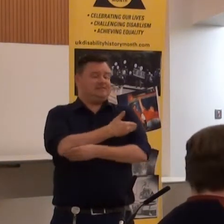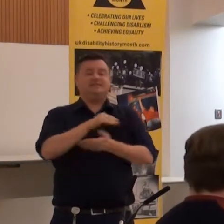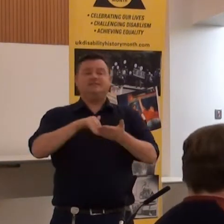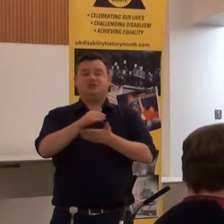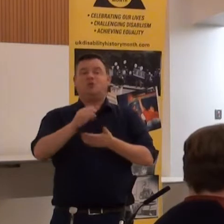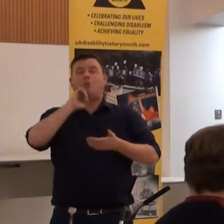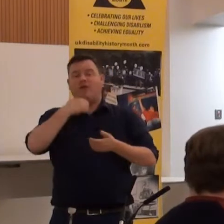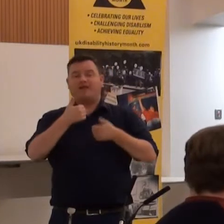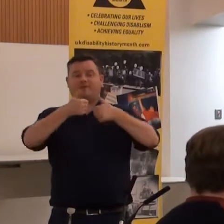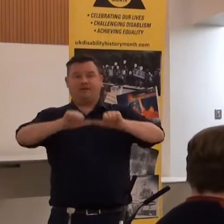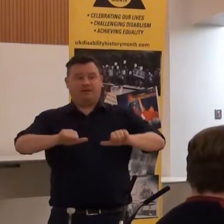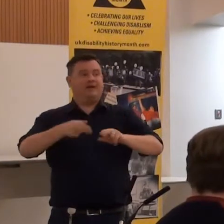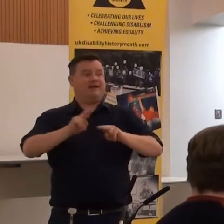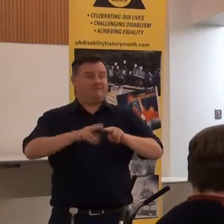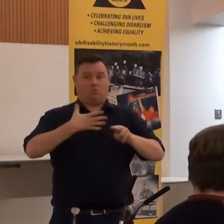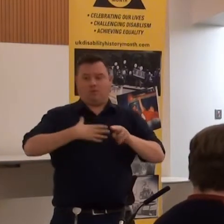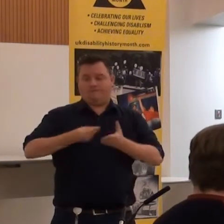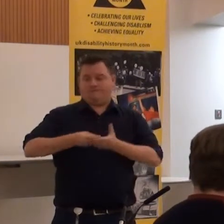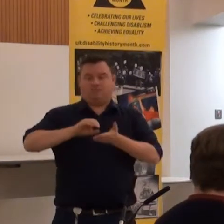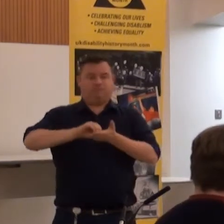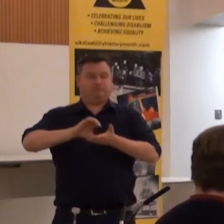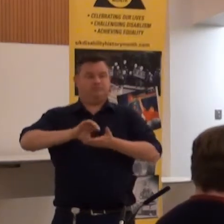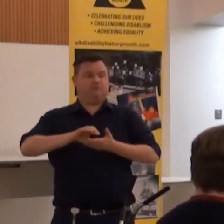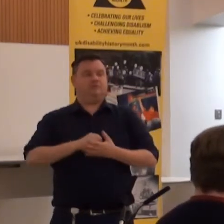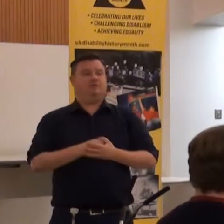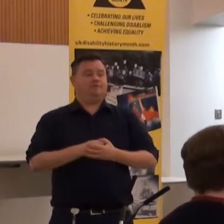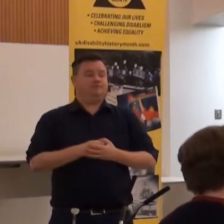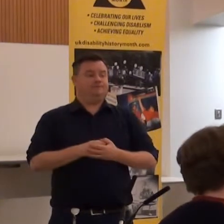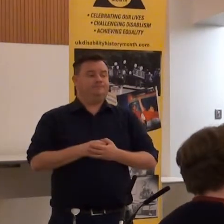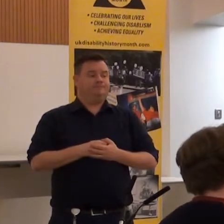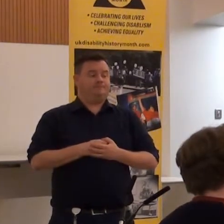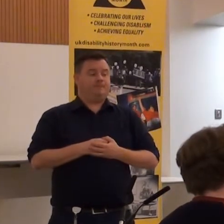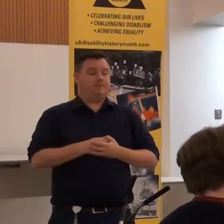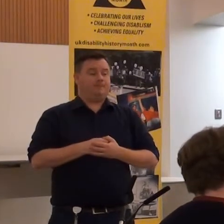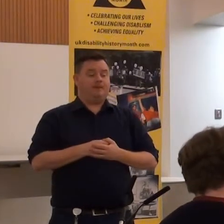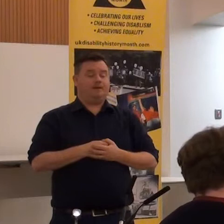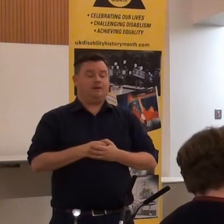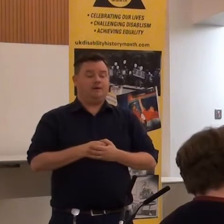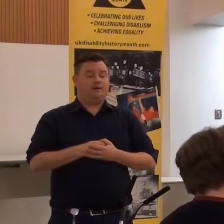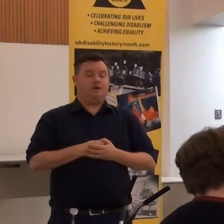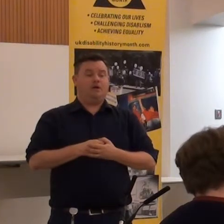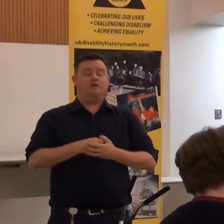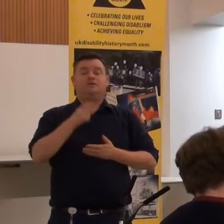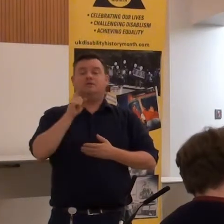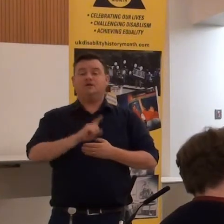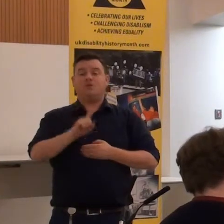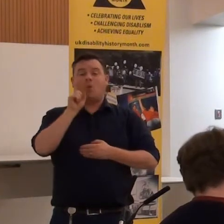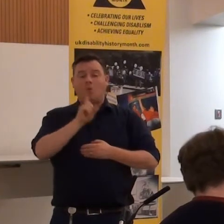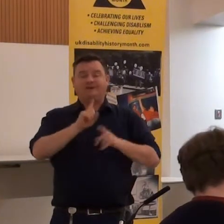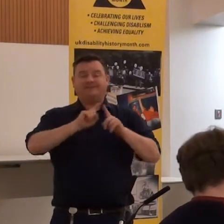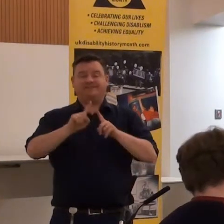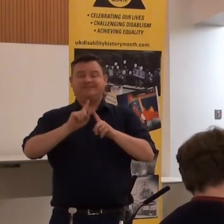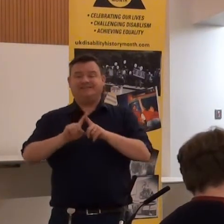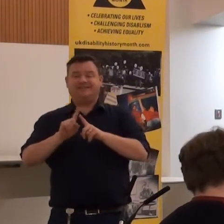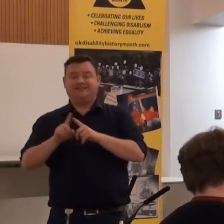eventually. If anybody wants to buck some money, you know, we found places that would loan the money to get paid. There are always ways. And I